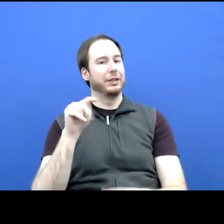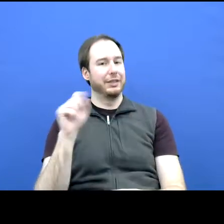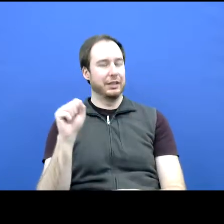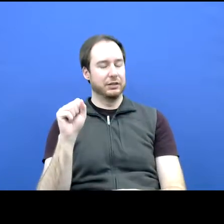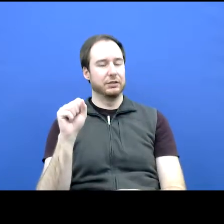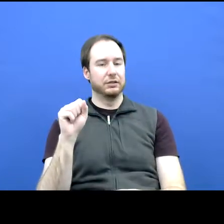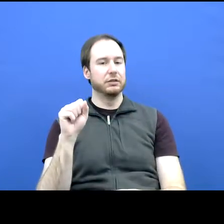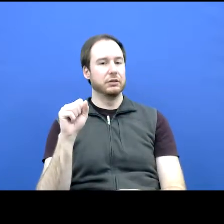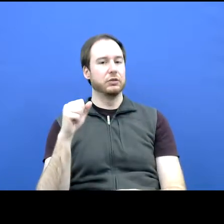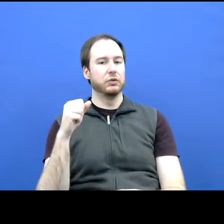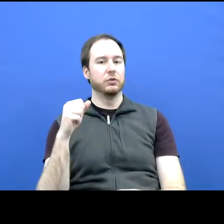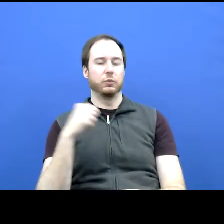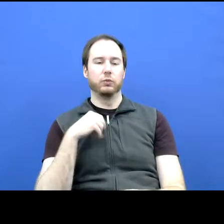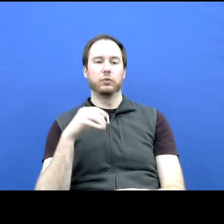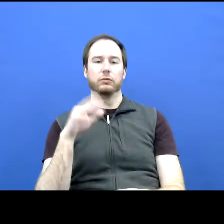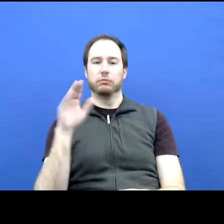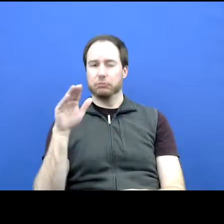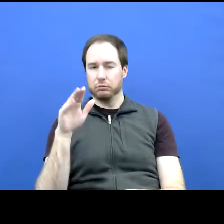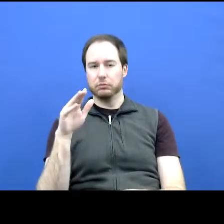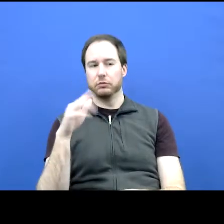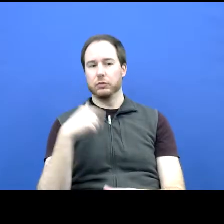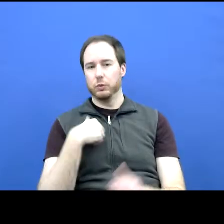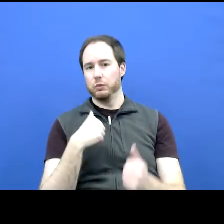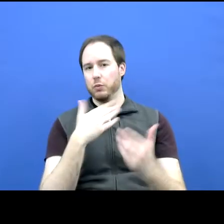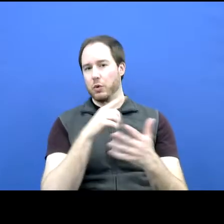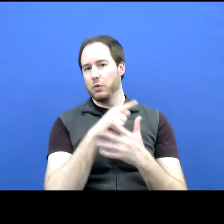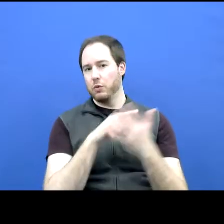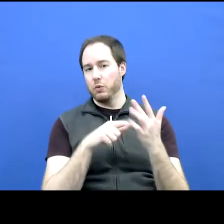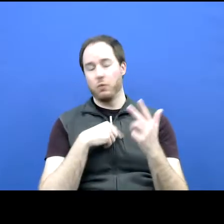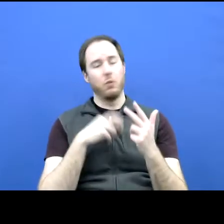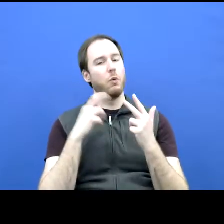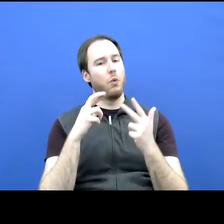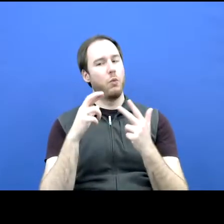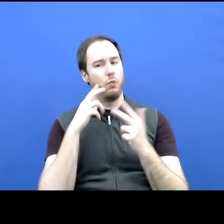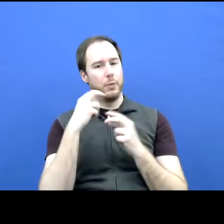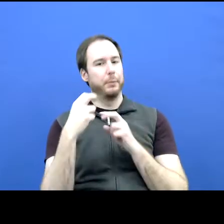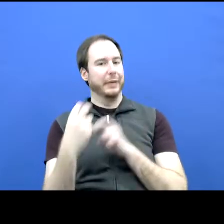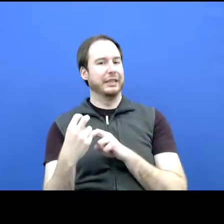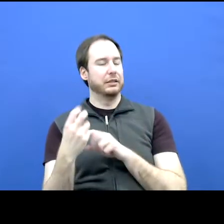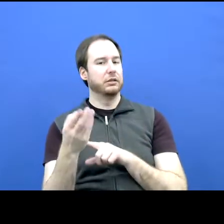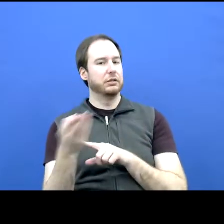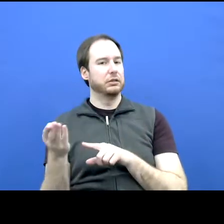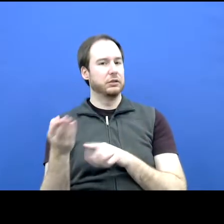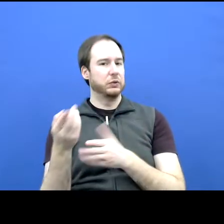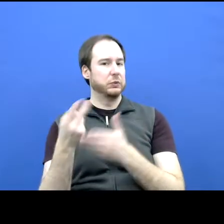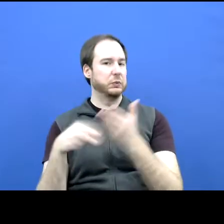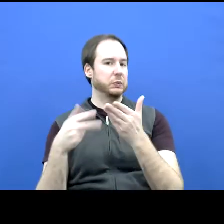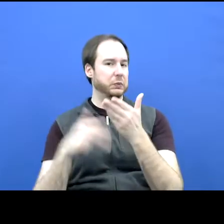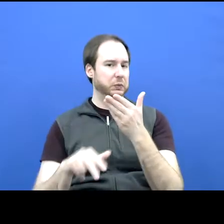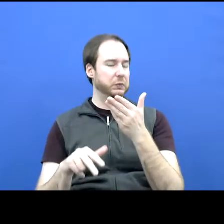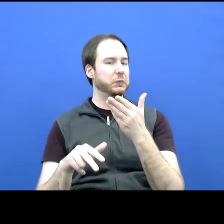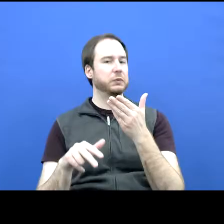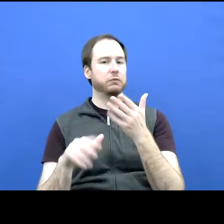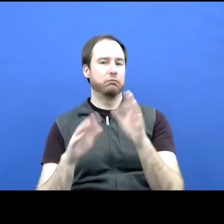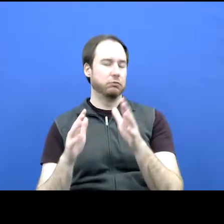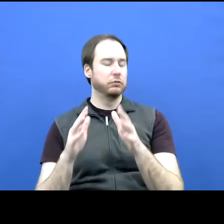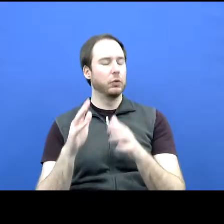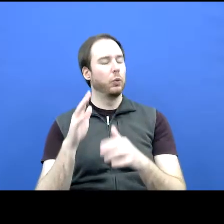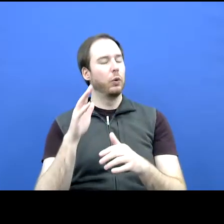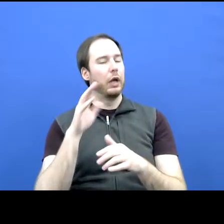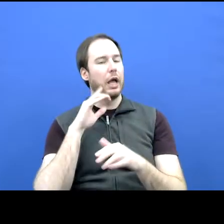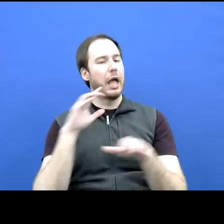RTS about these proposals, and I think we hope to be meeting with them in the next couple of weeks. Great, thank you so much. It